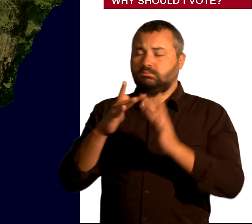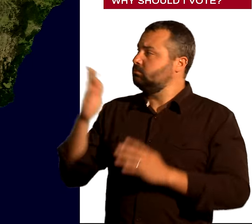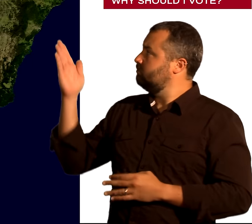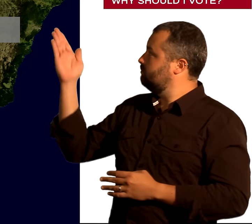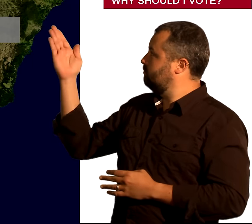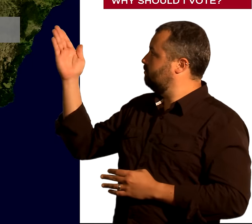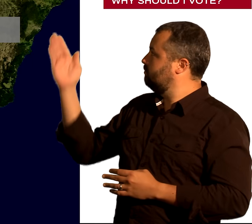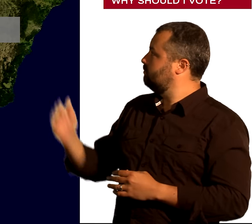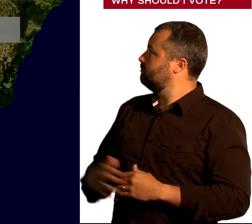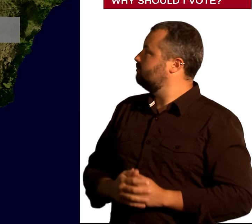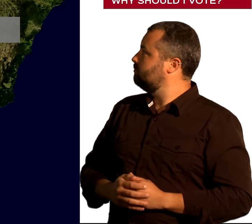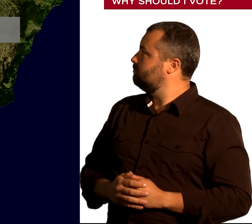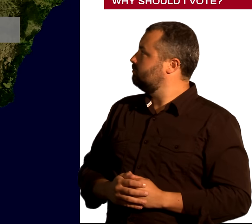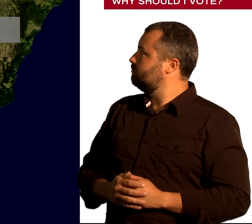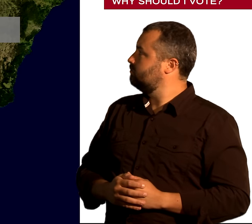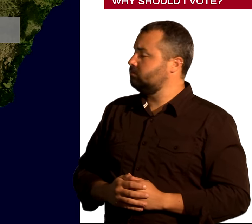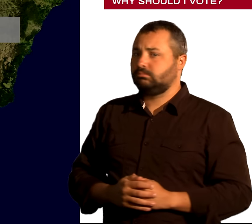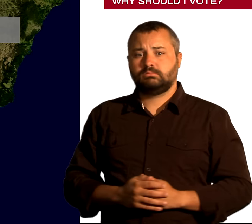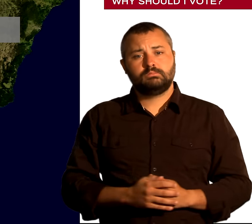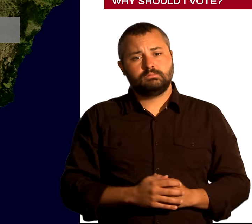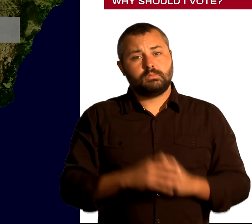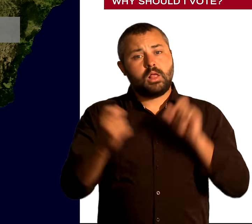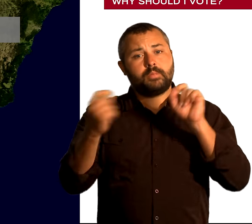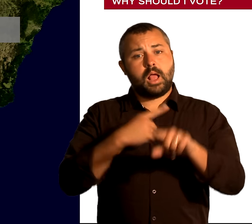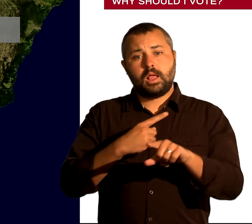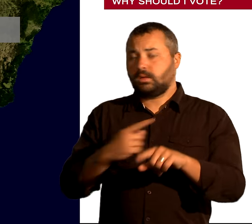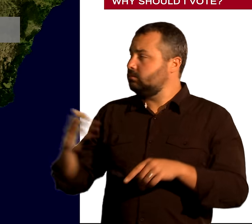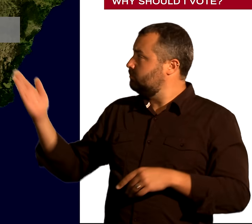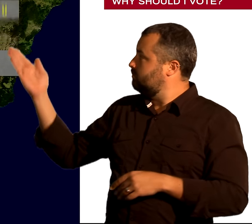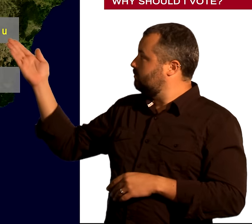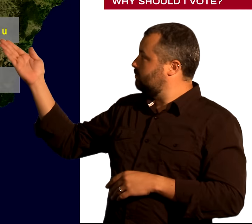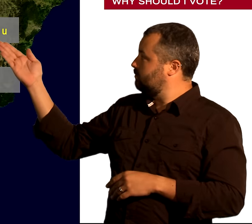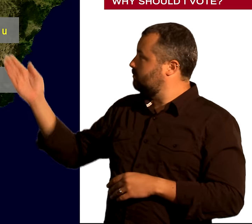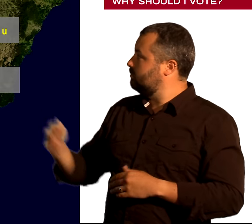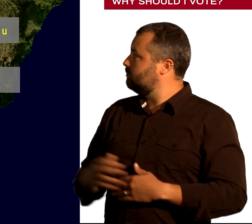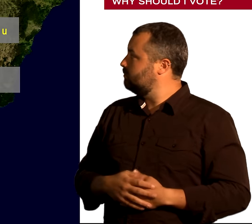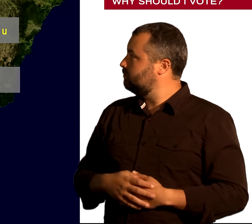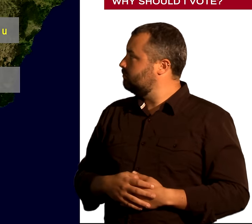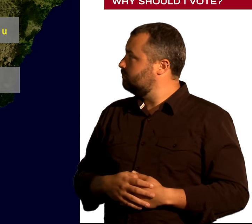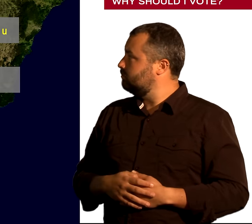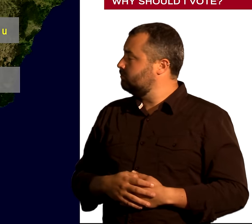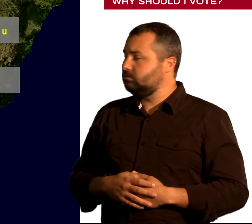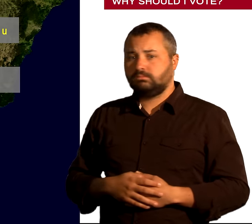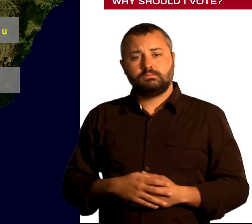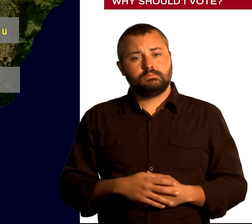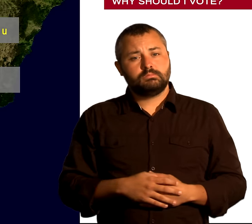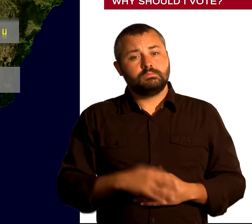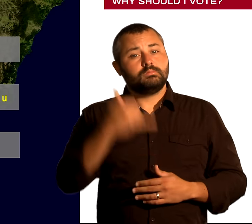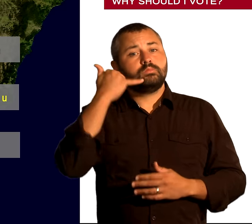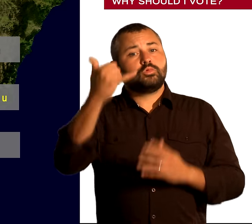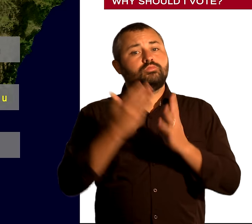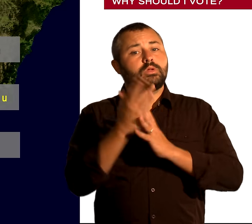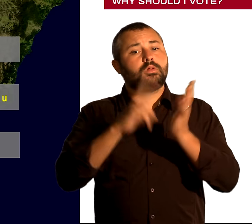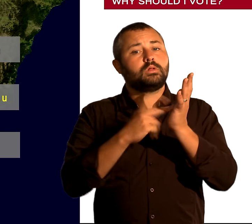vec.vic.gov.au info at vec.vic.gov